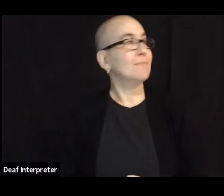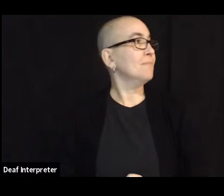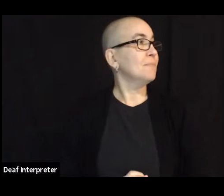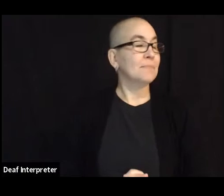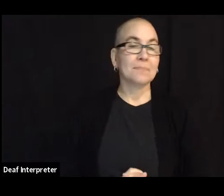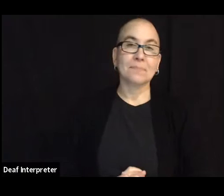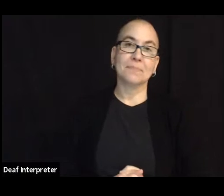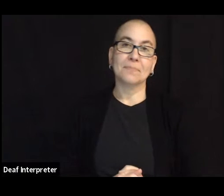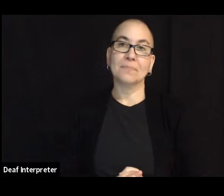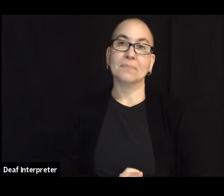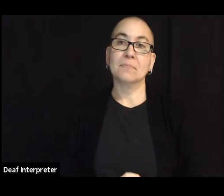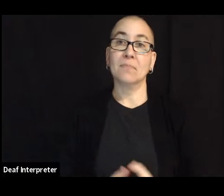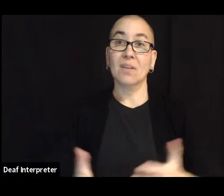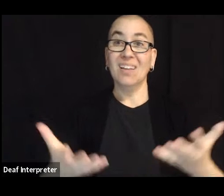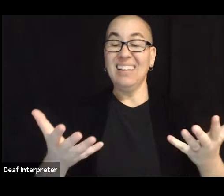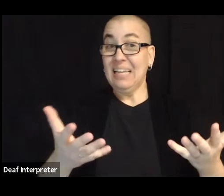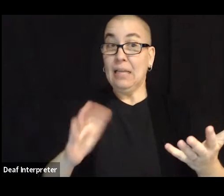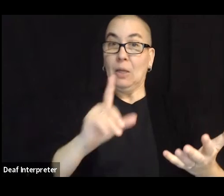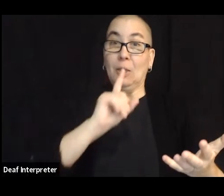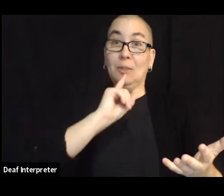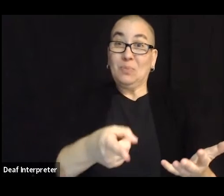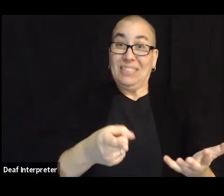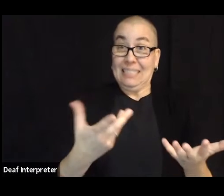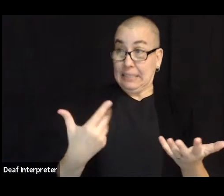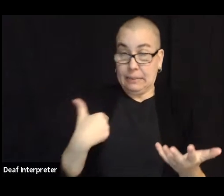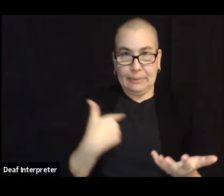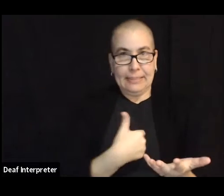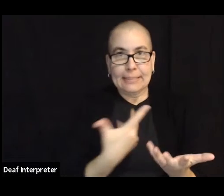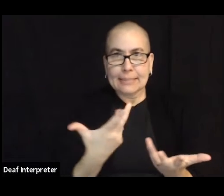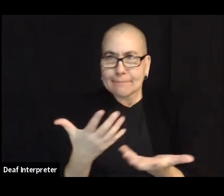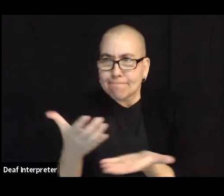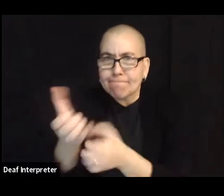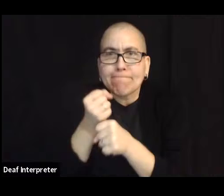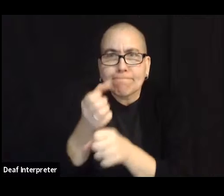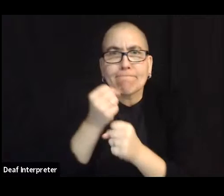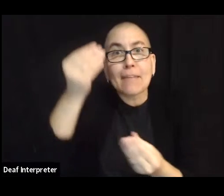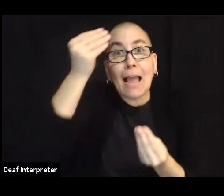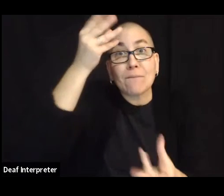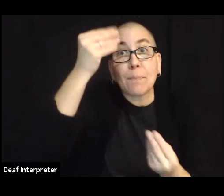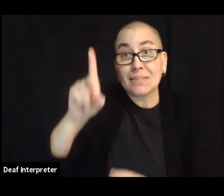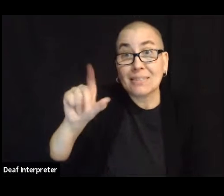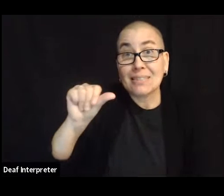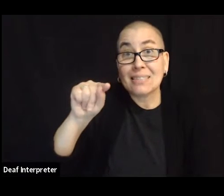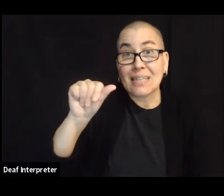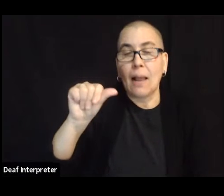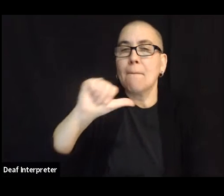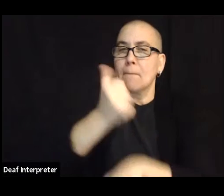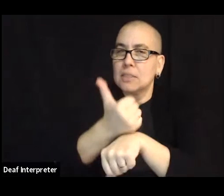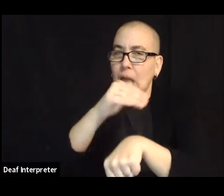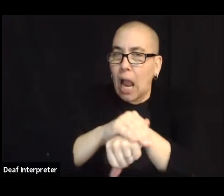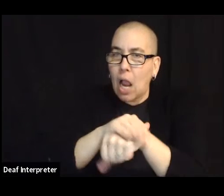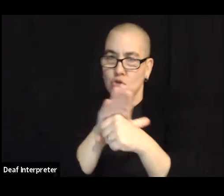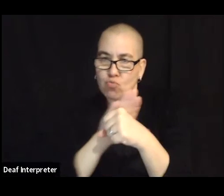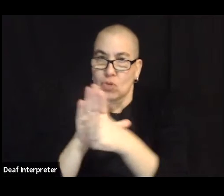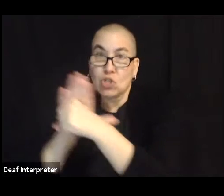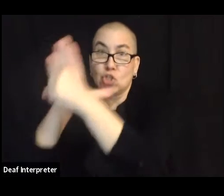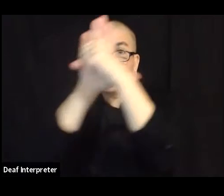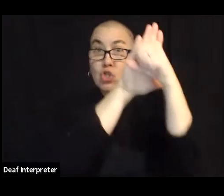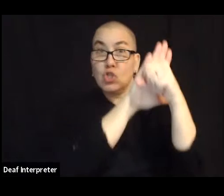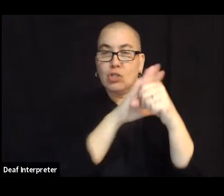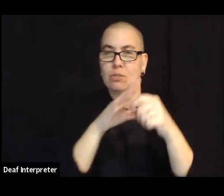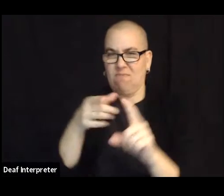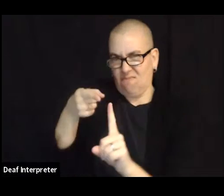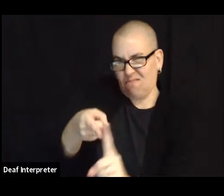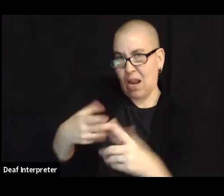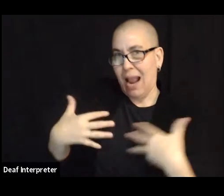from each of our 8 regional healthcare coalitions that we've talked about on prior calls, and they are the group